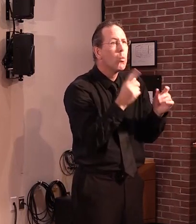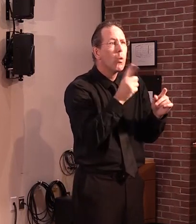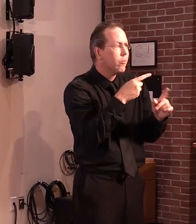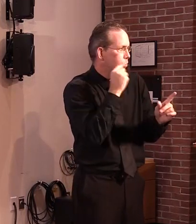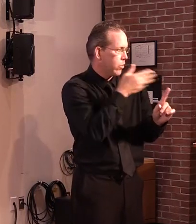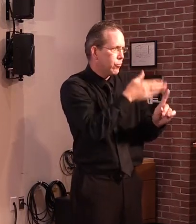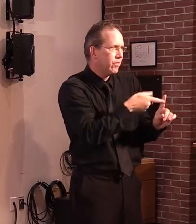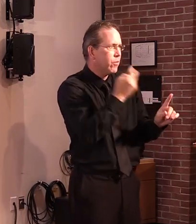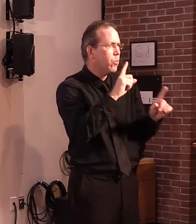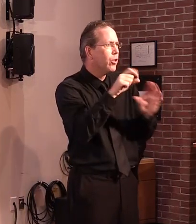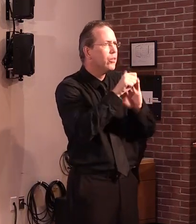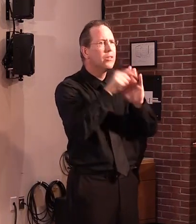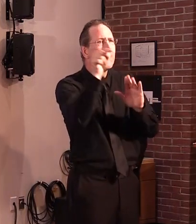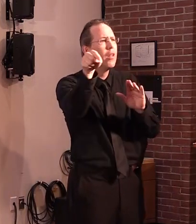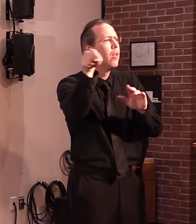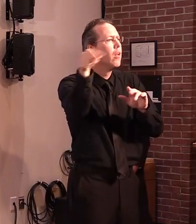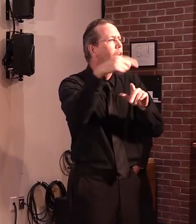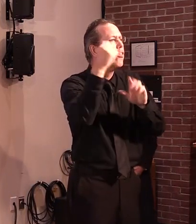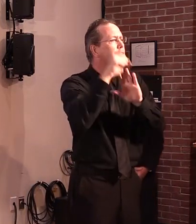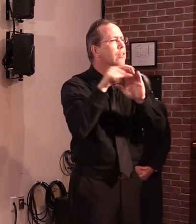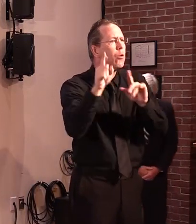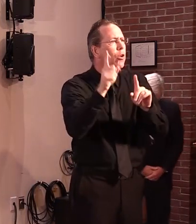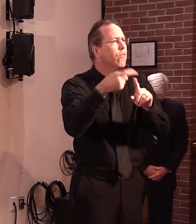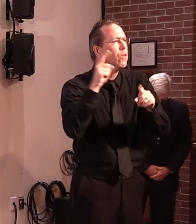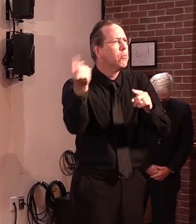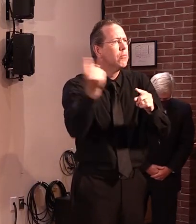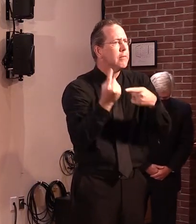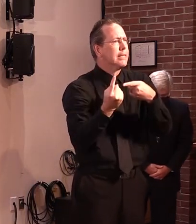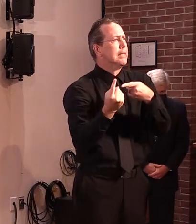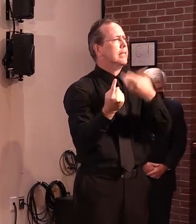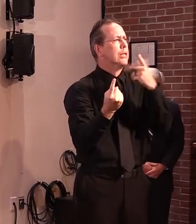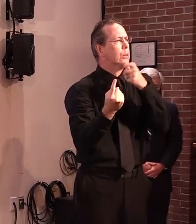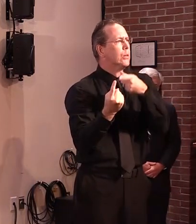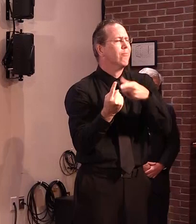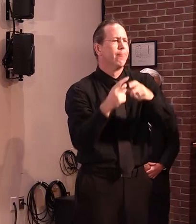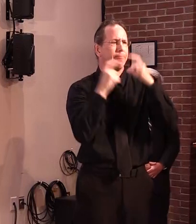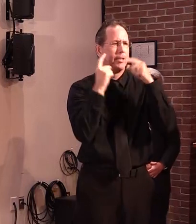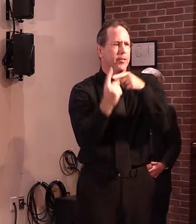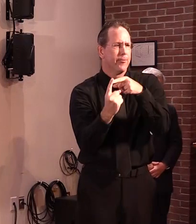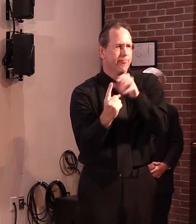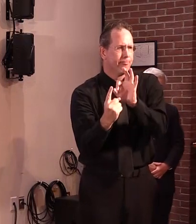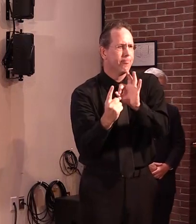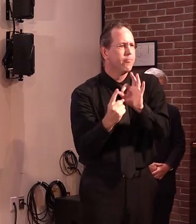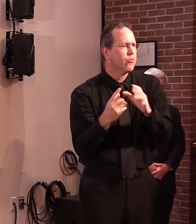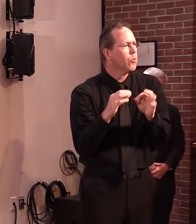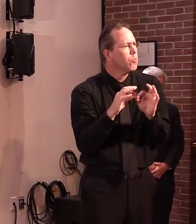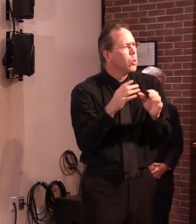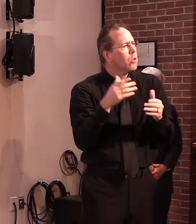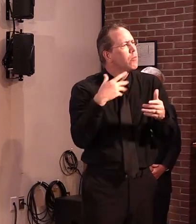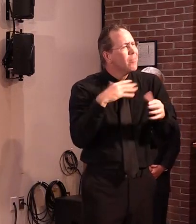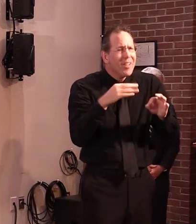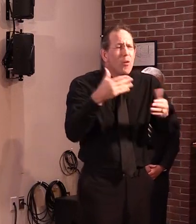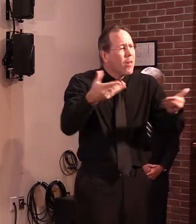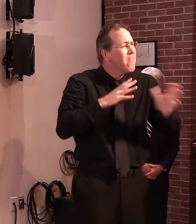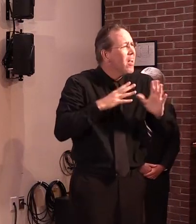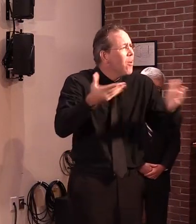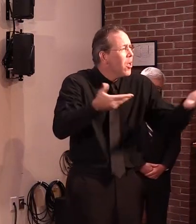your community. So obviously you want to be courteous and welcoming, but you also want to have a degree